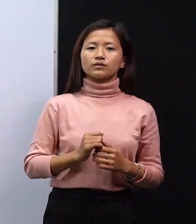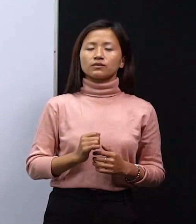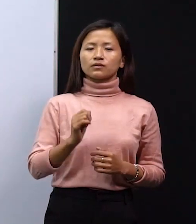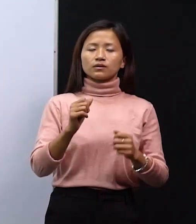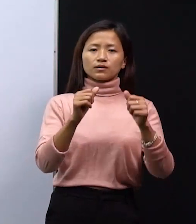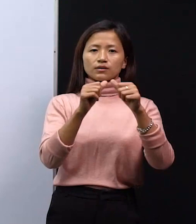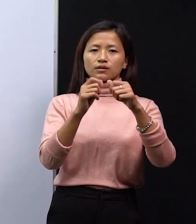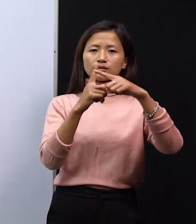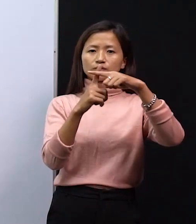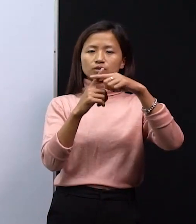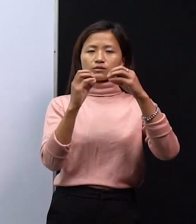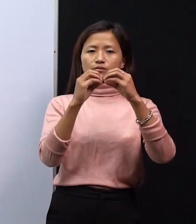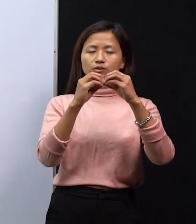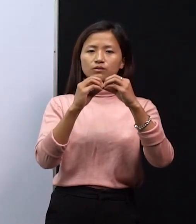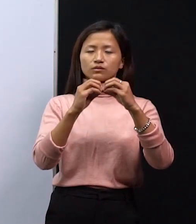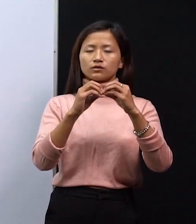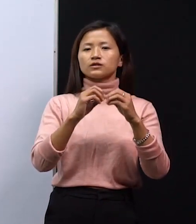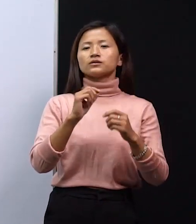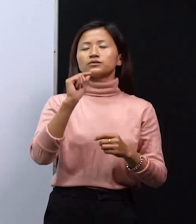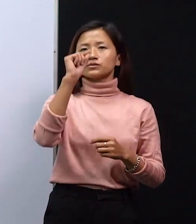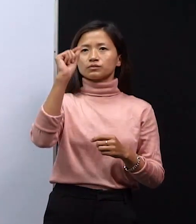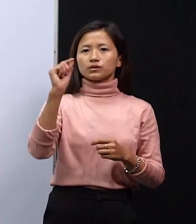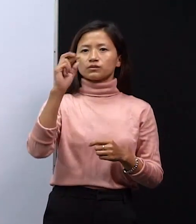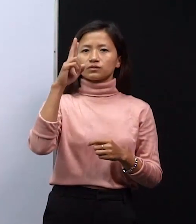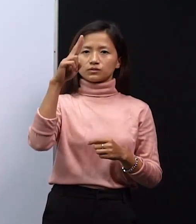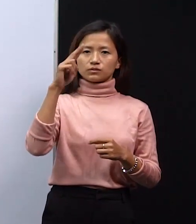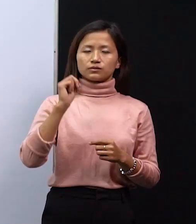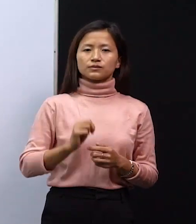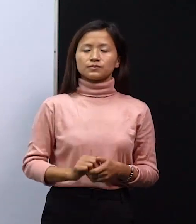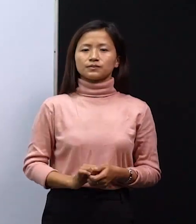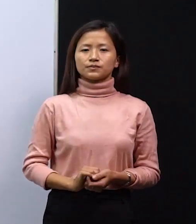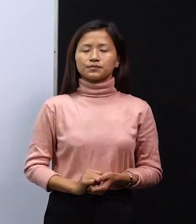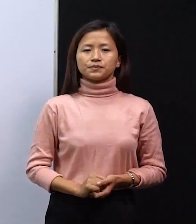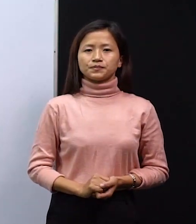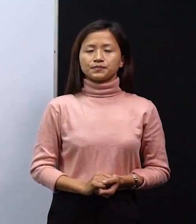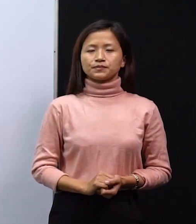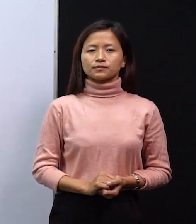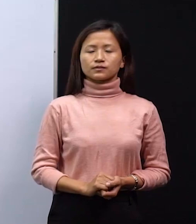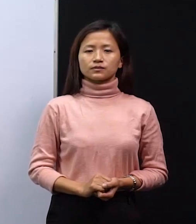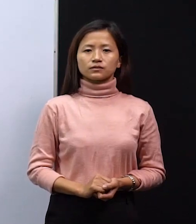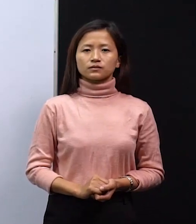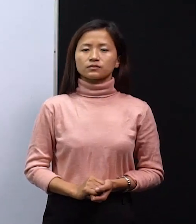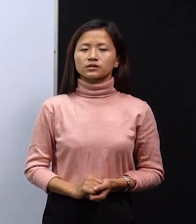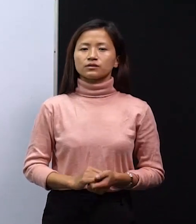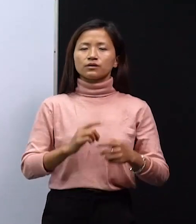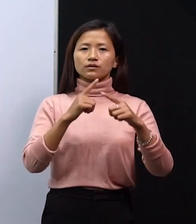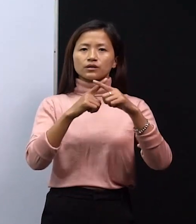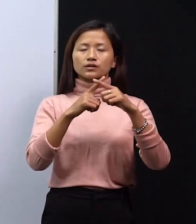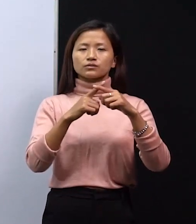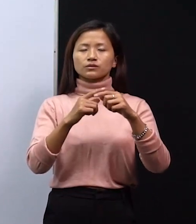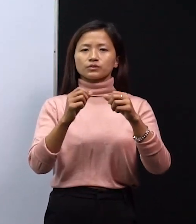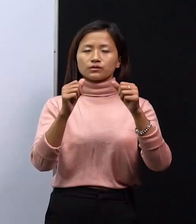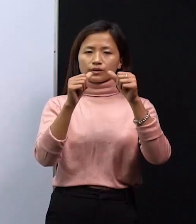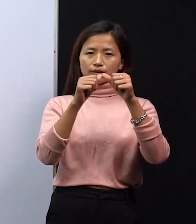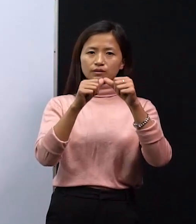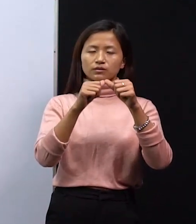a plus b to the power 2. Isn't it? Your x will be your a, your 3